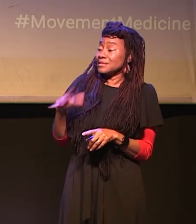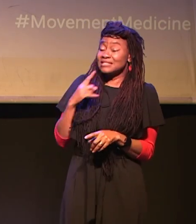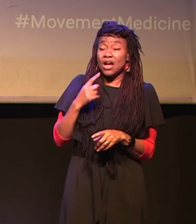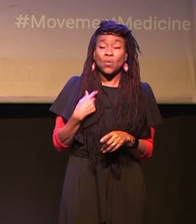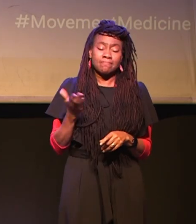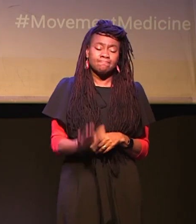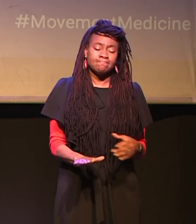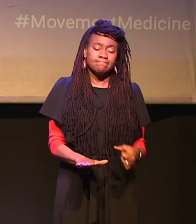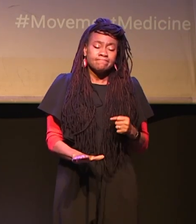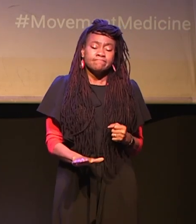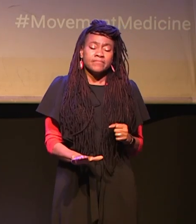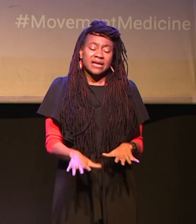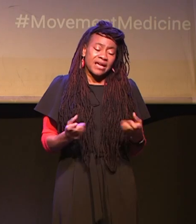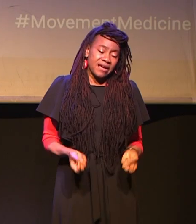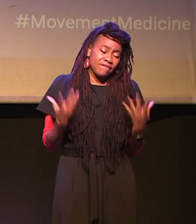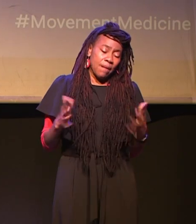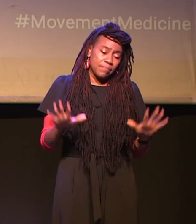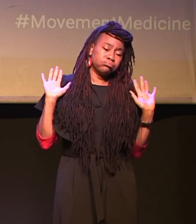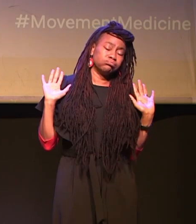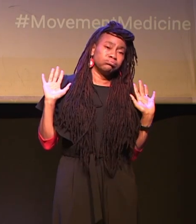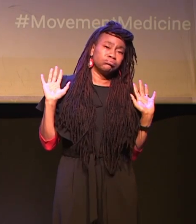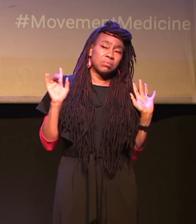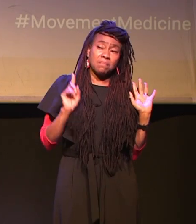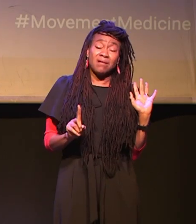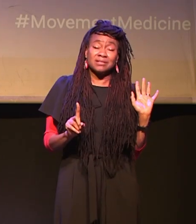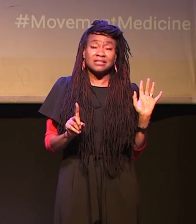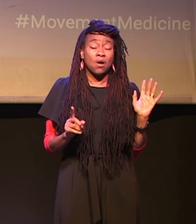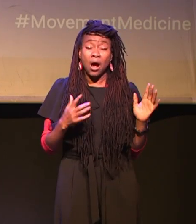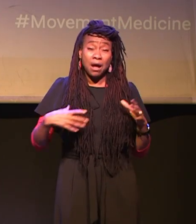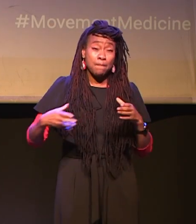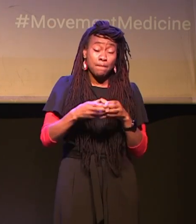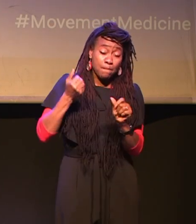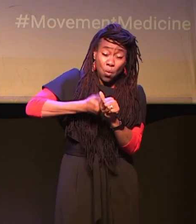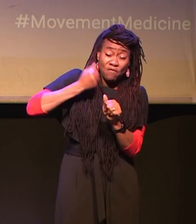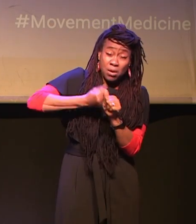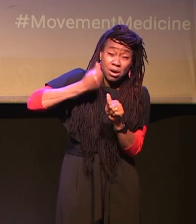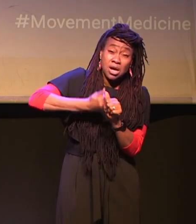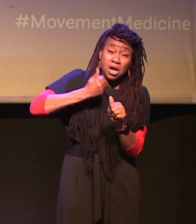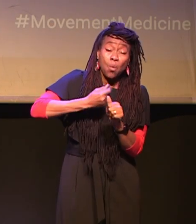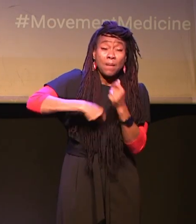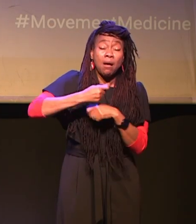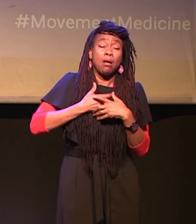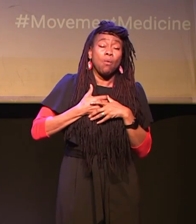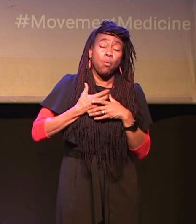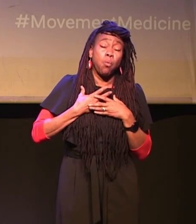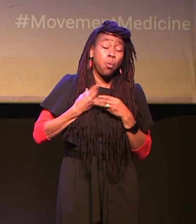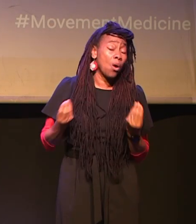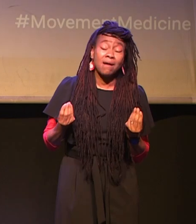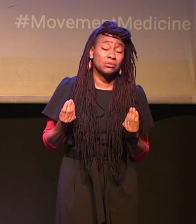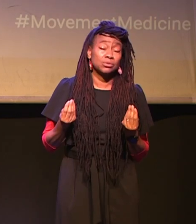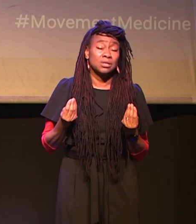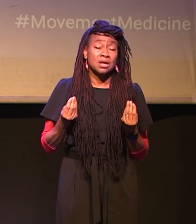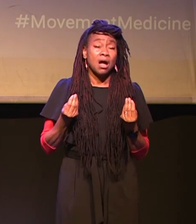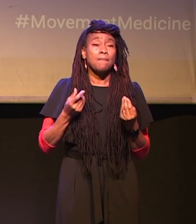of, given in movement, most of us are depleted, most of our capacity. Like, how can we ask for help,